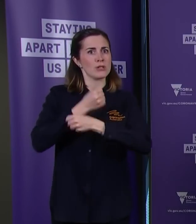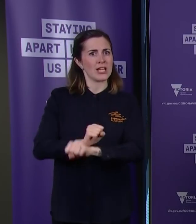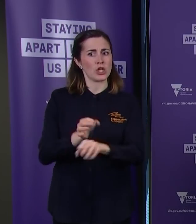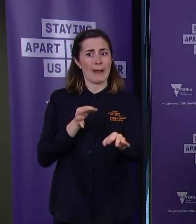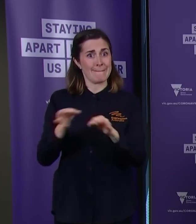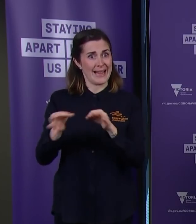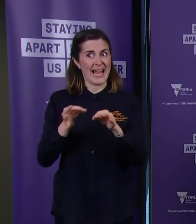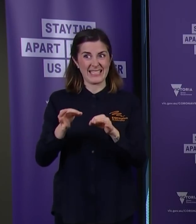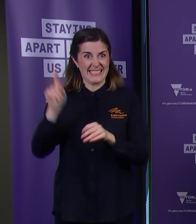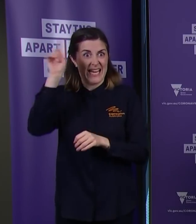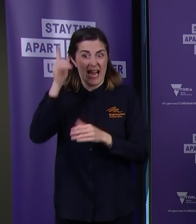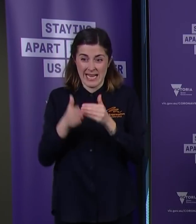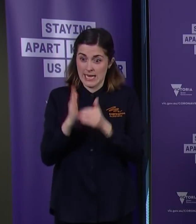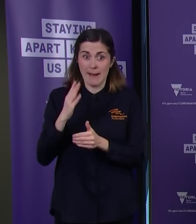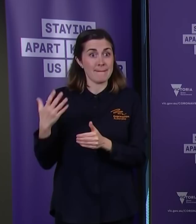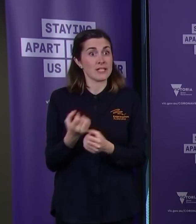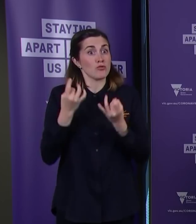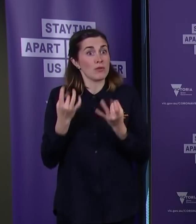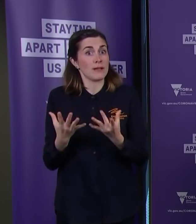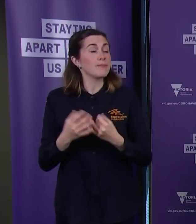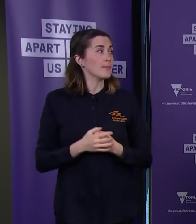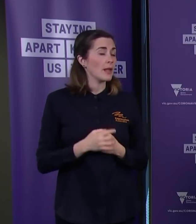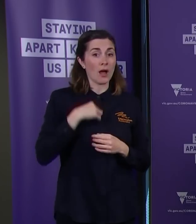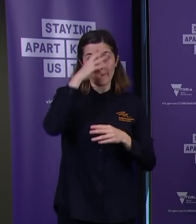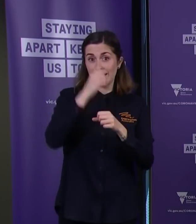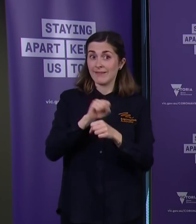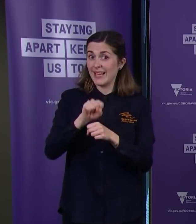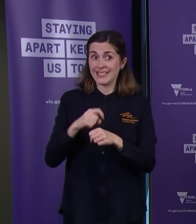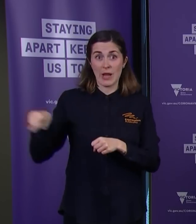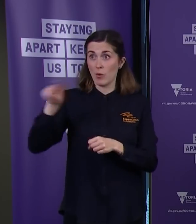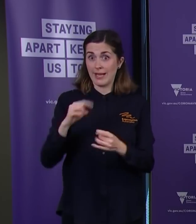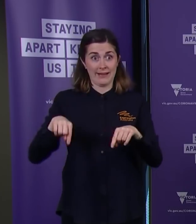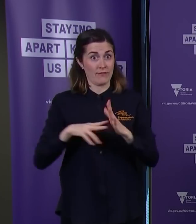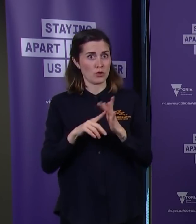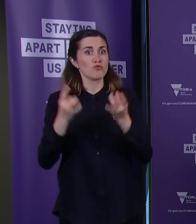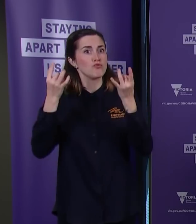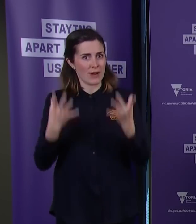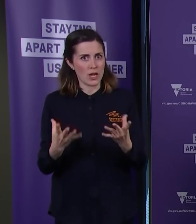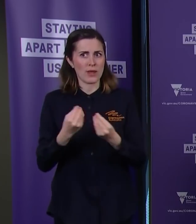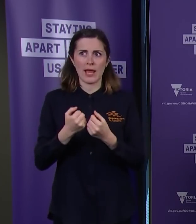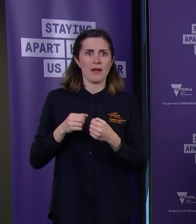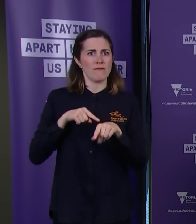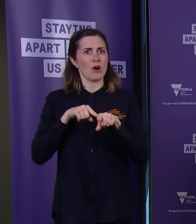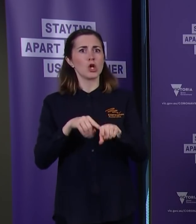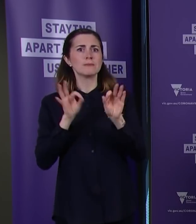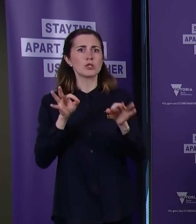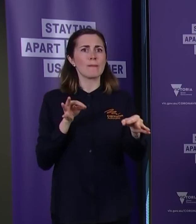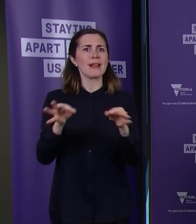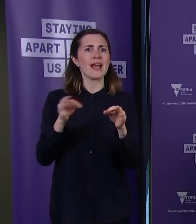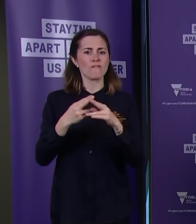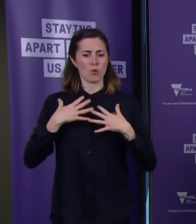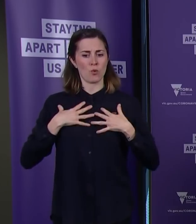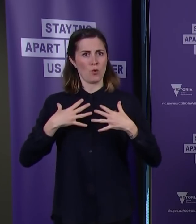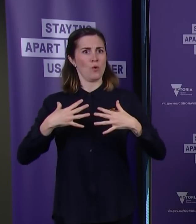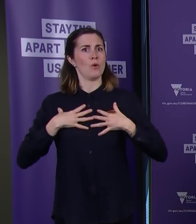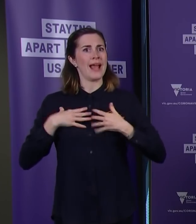been met, and I look forward to receiving a brief in the very near future about how we can continue to drive down